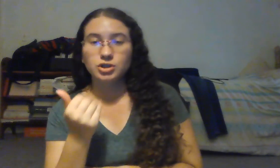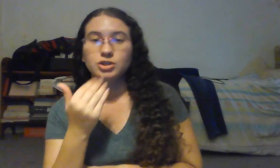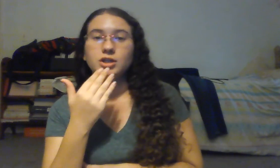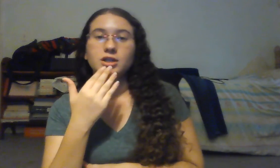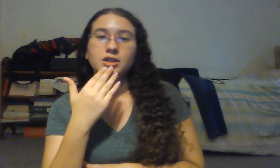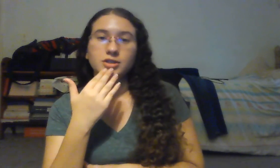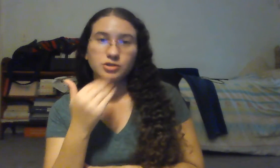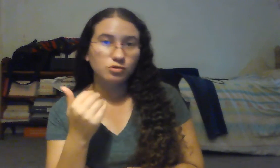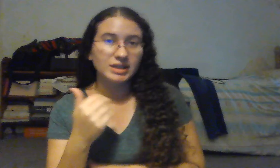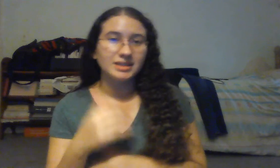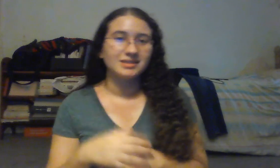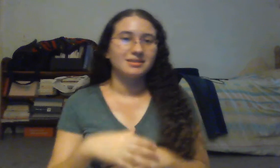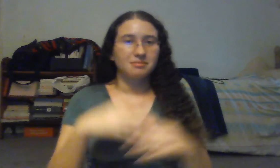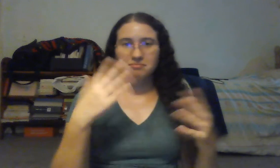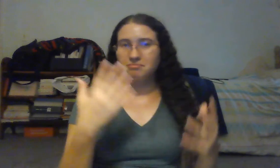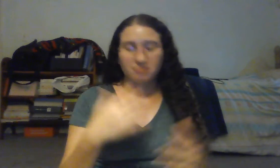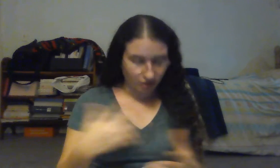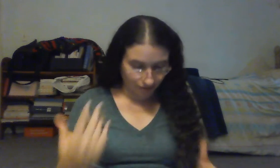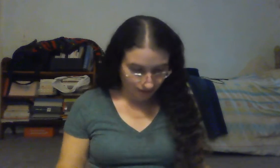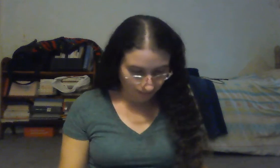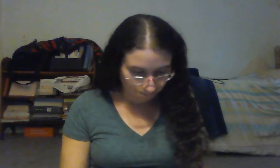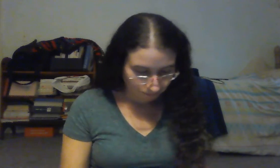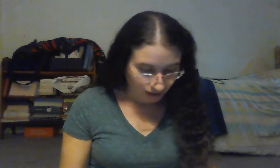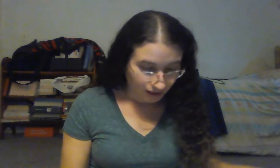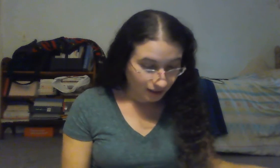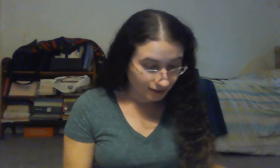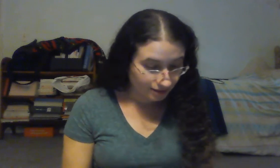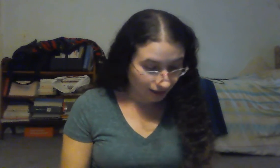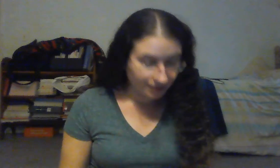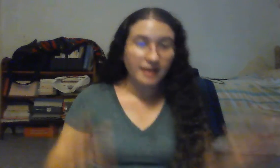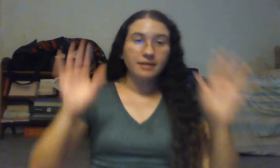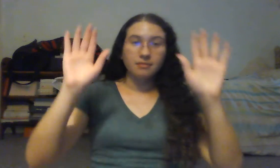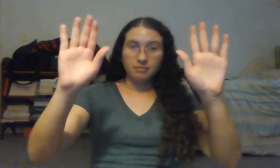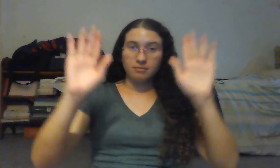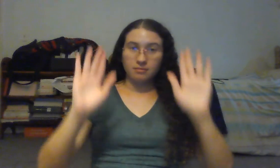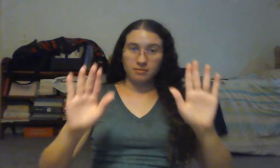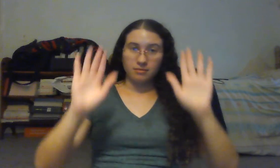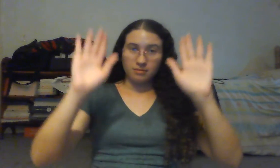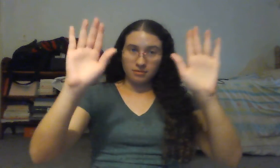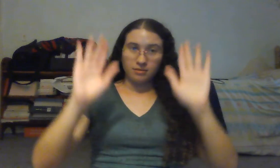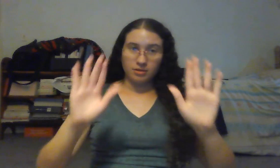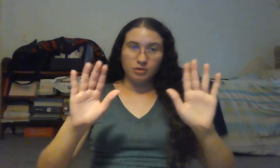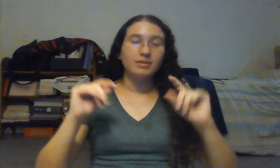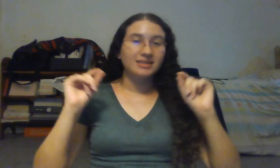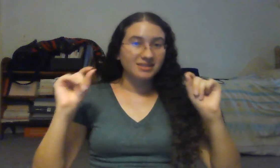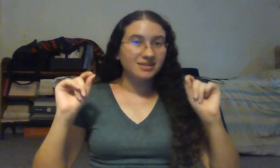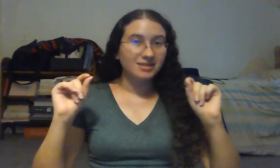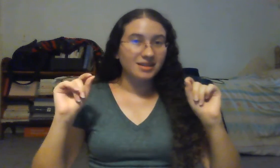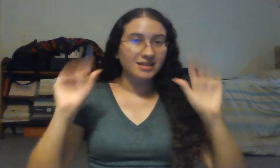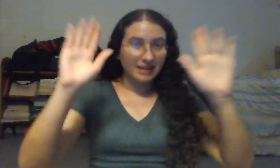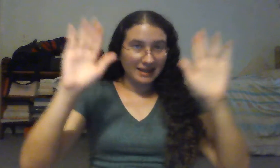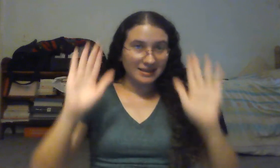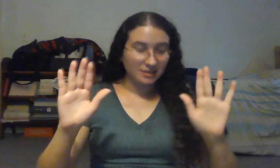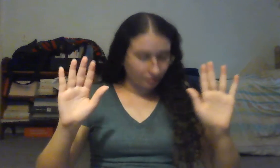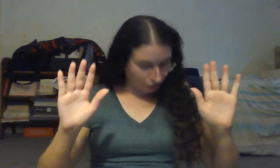sugar, sweet, stuff like that. Sunday. You may see Sunday like this, but then